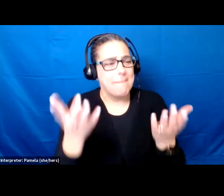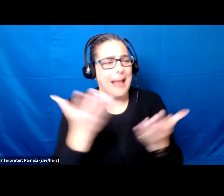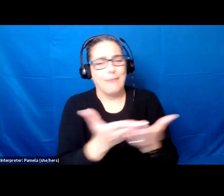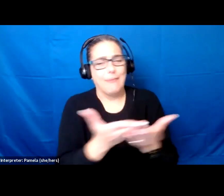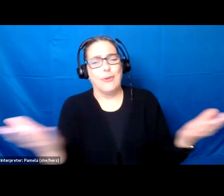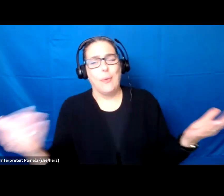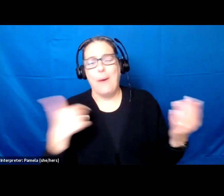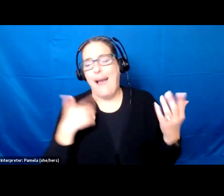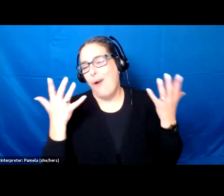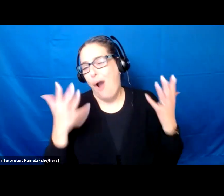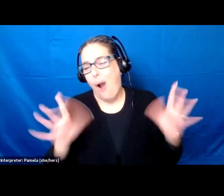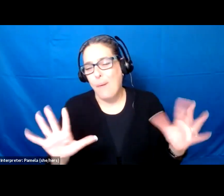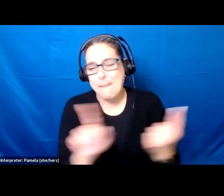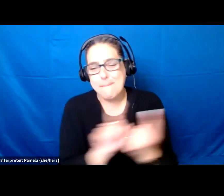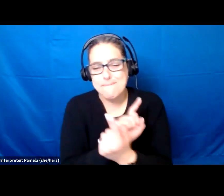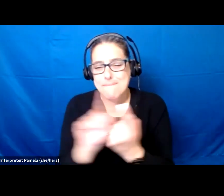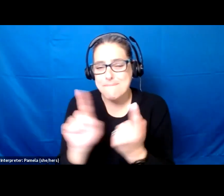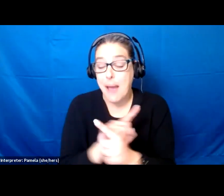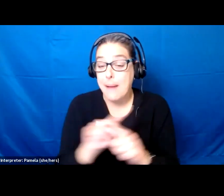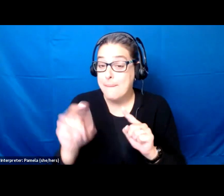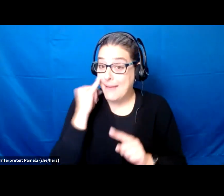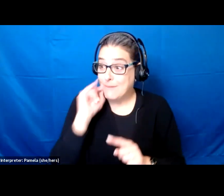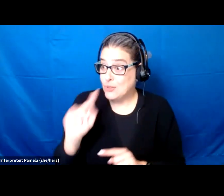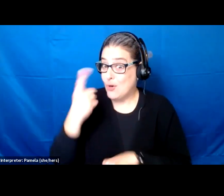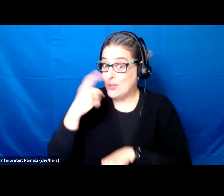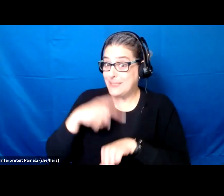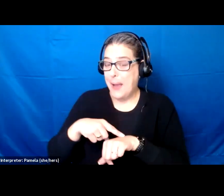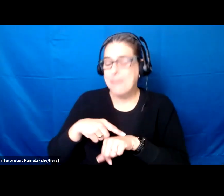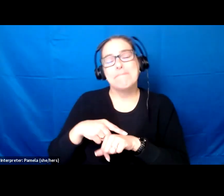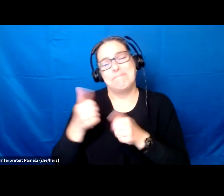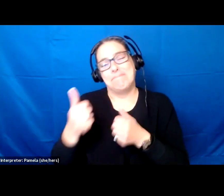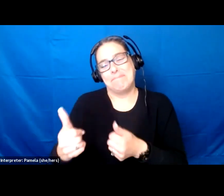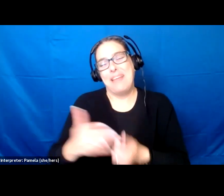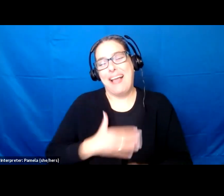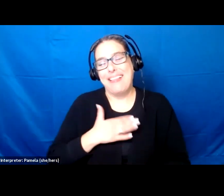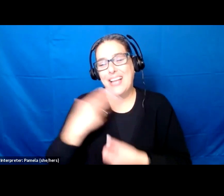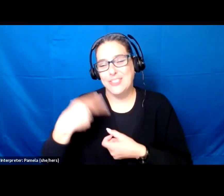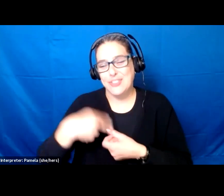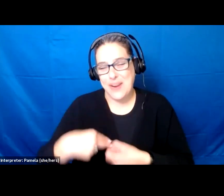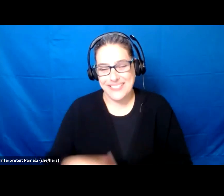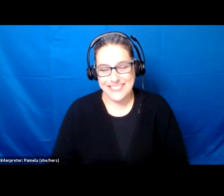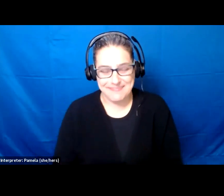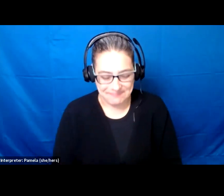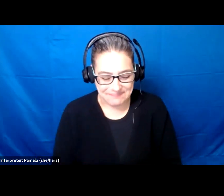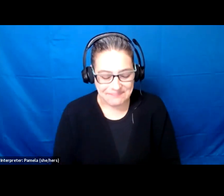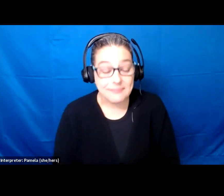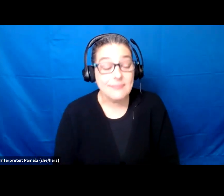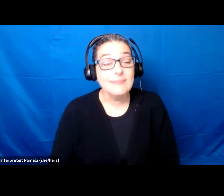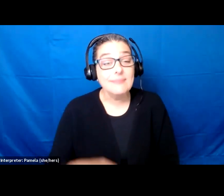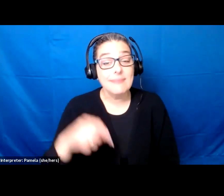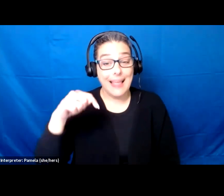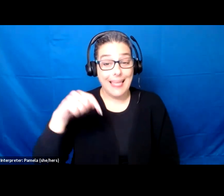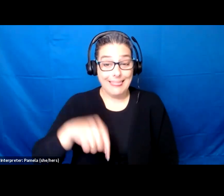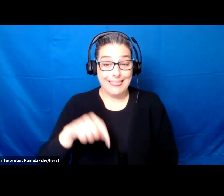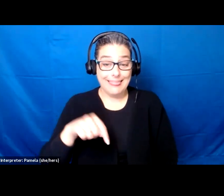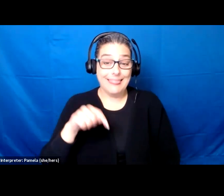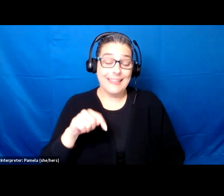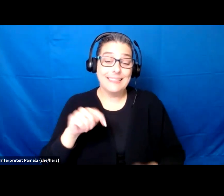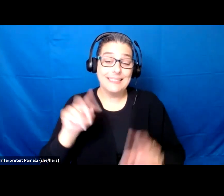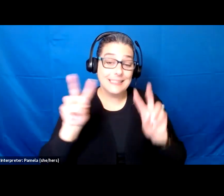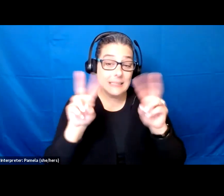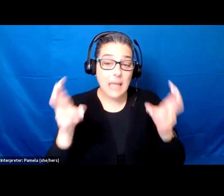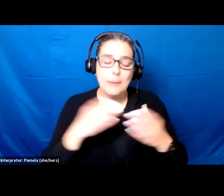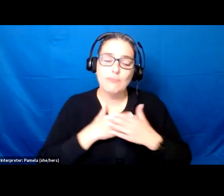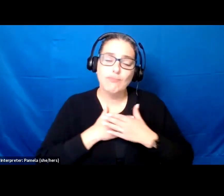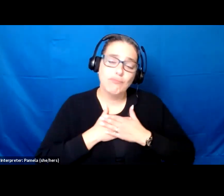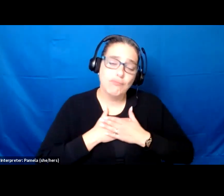probably met, but for those I haven't, I'm glad that you're here. This is a topic that's near and dear